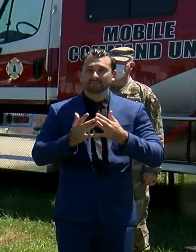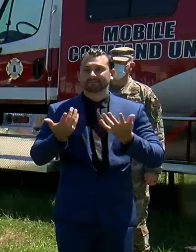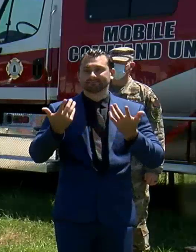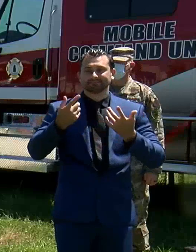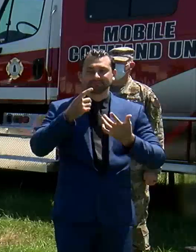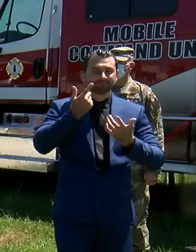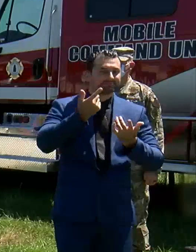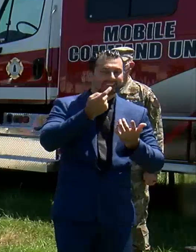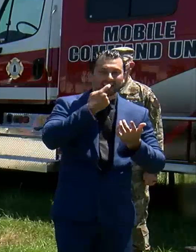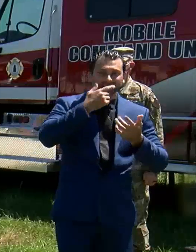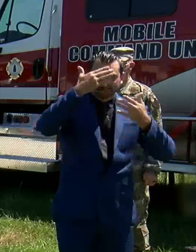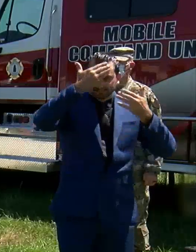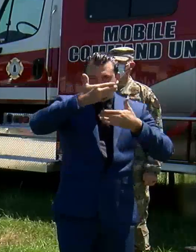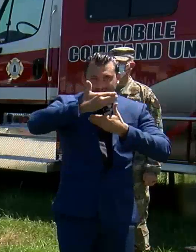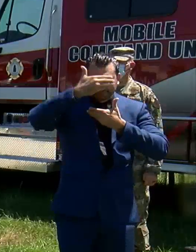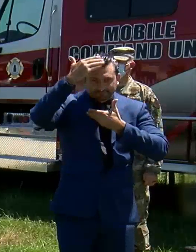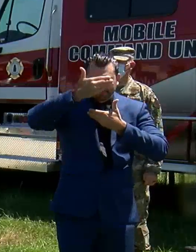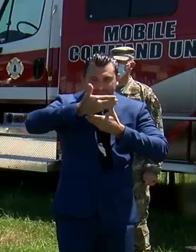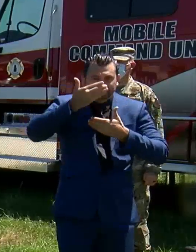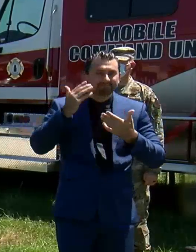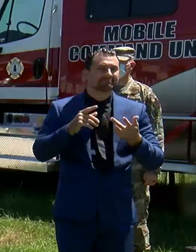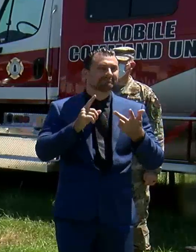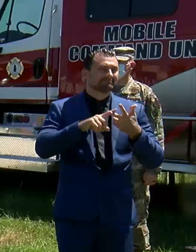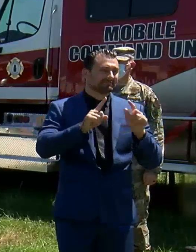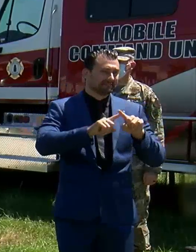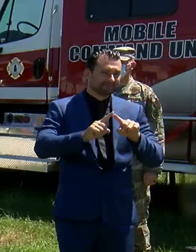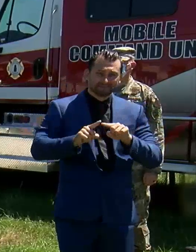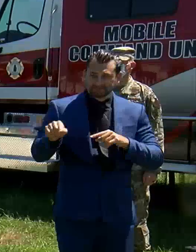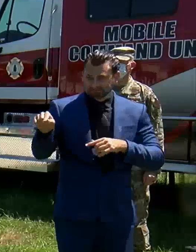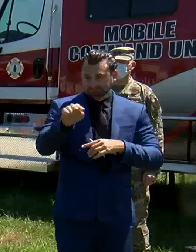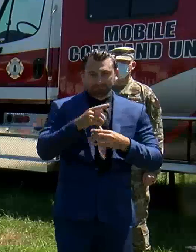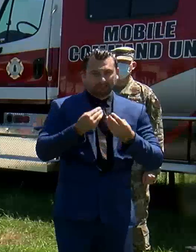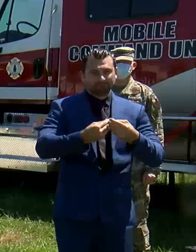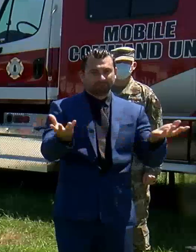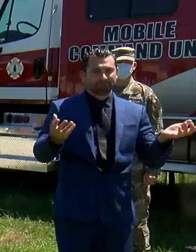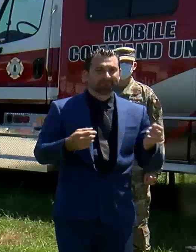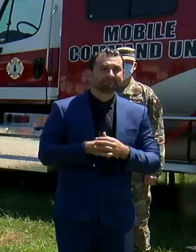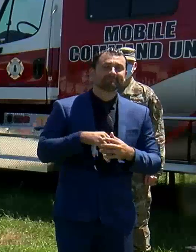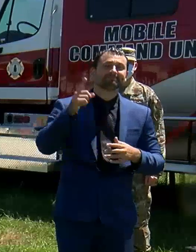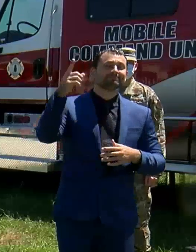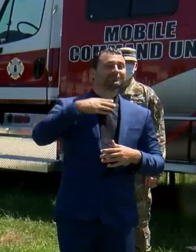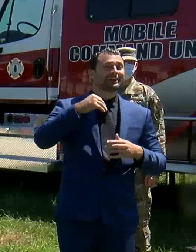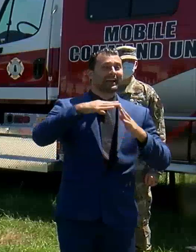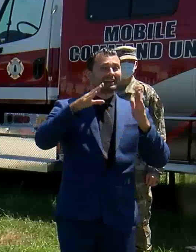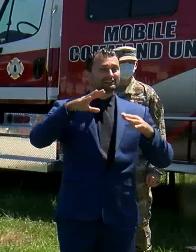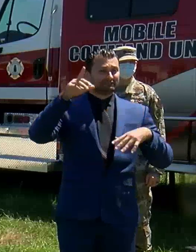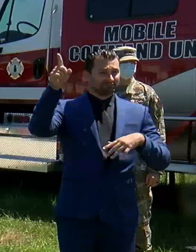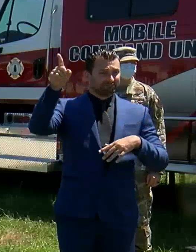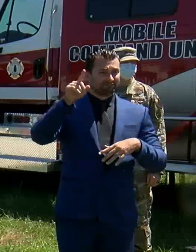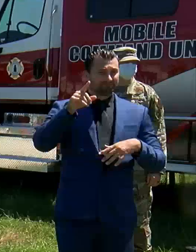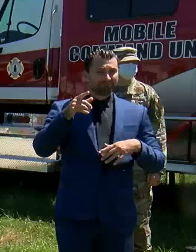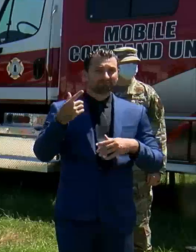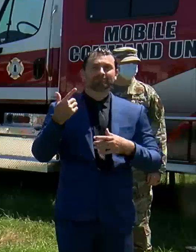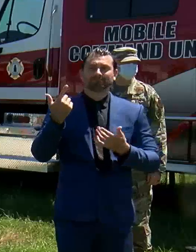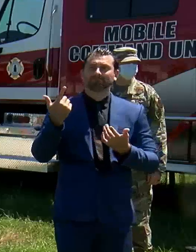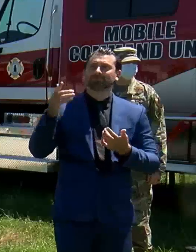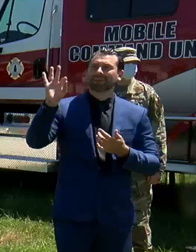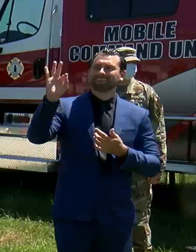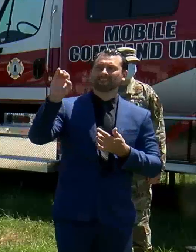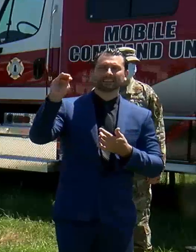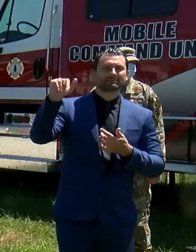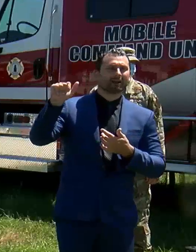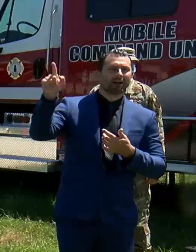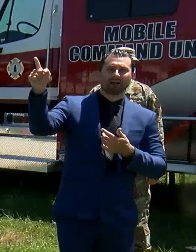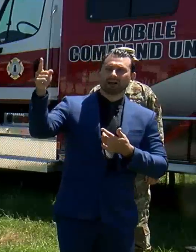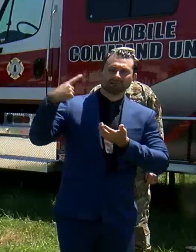done, FEMA has now responded by doing something similar where they're sending PPE directly to the long-term